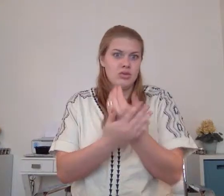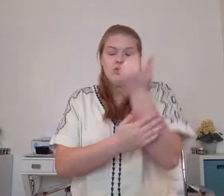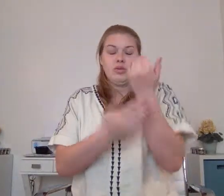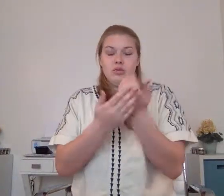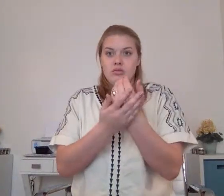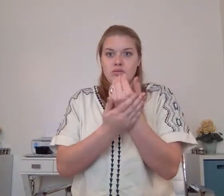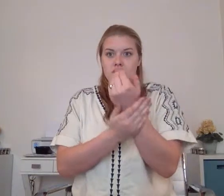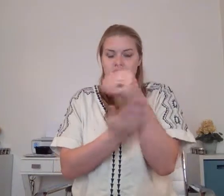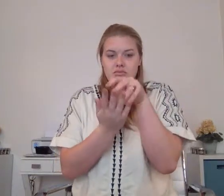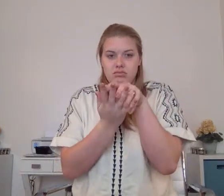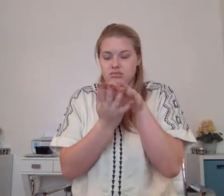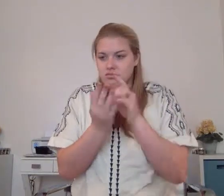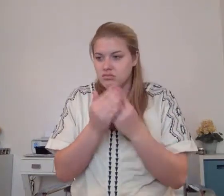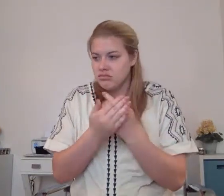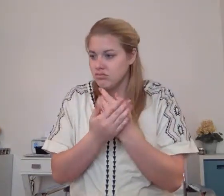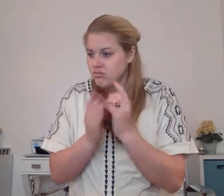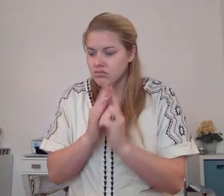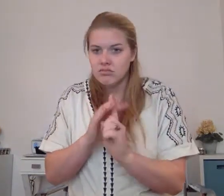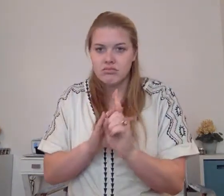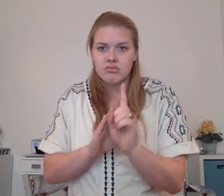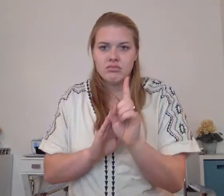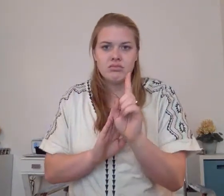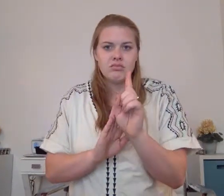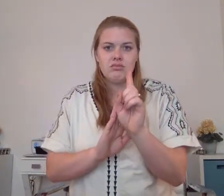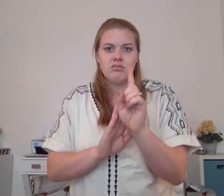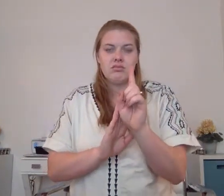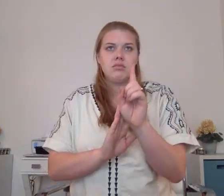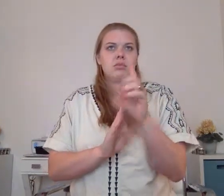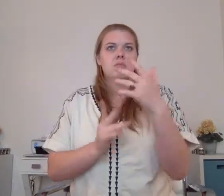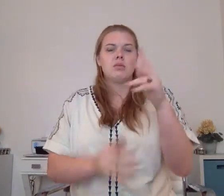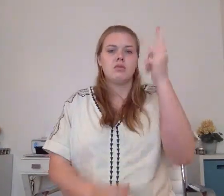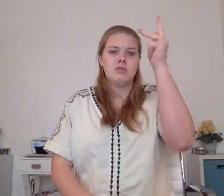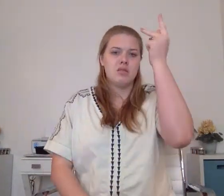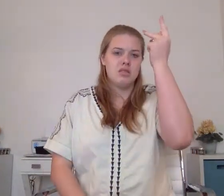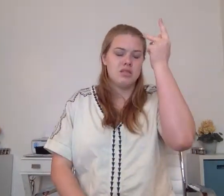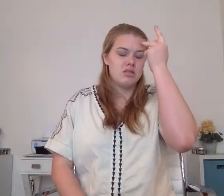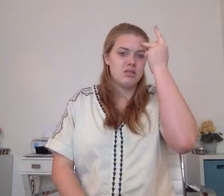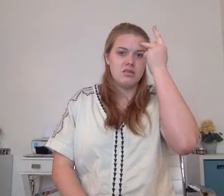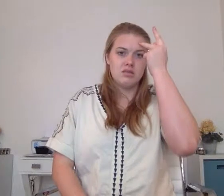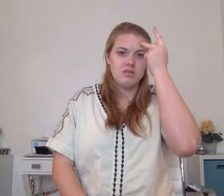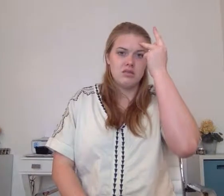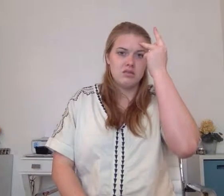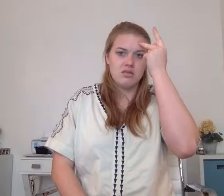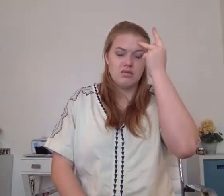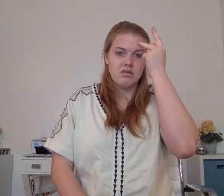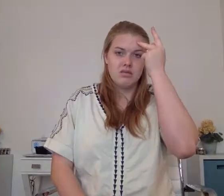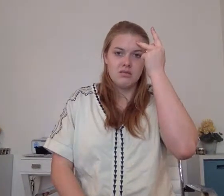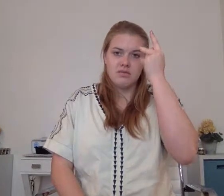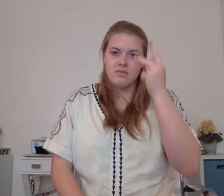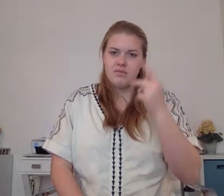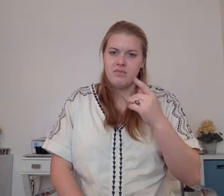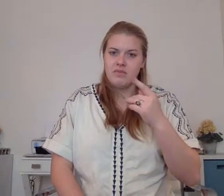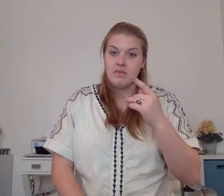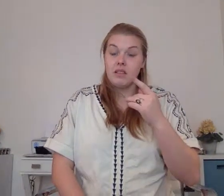guide and misguide politics more than ever before. And through social media and